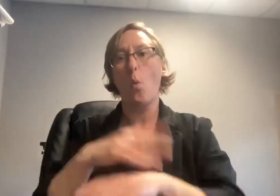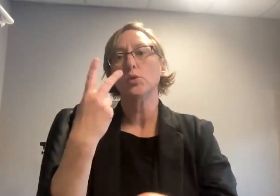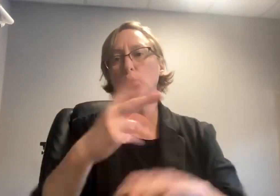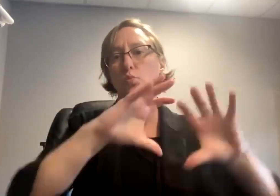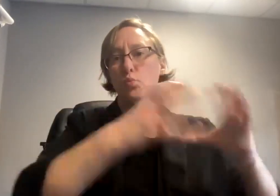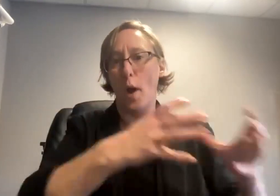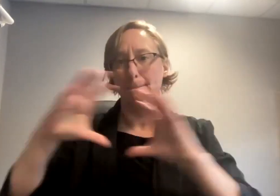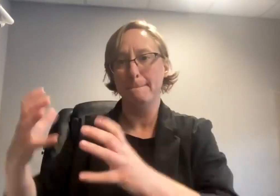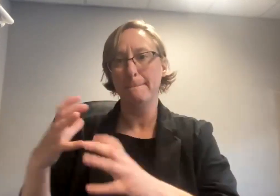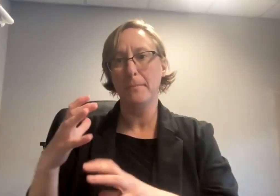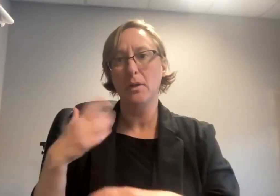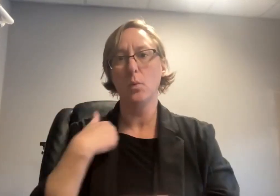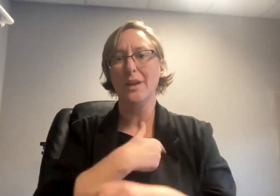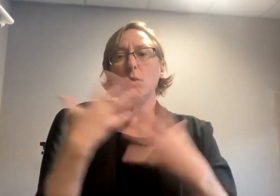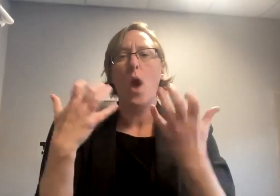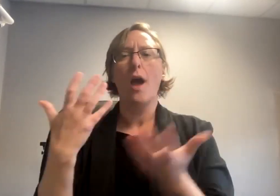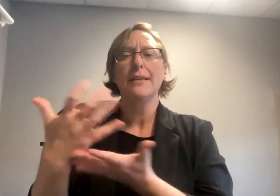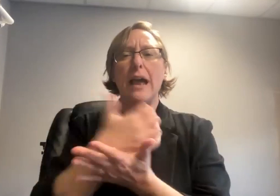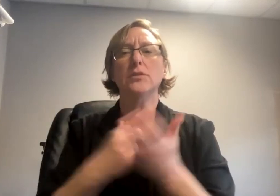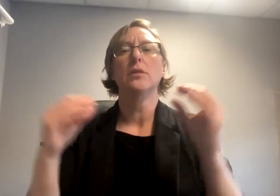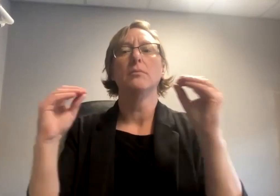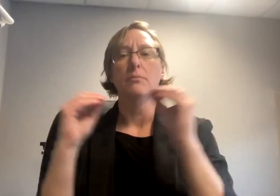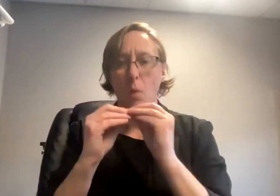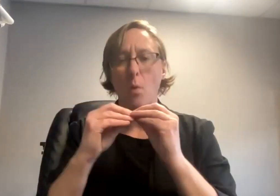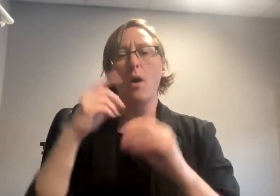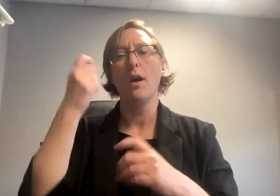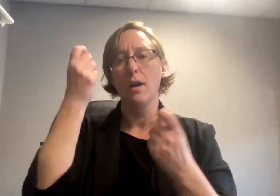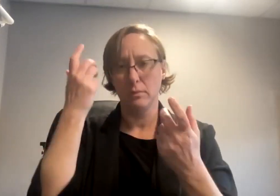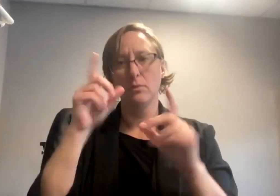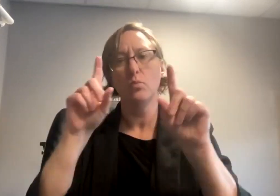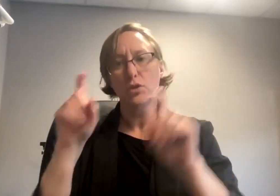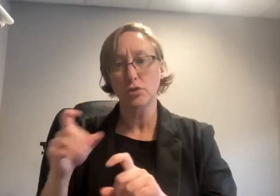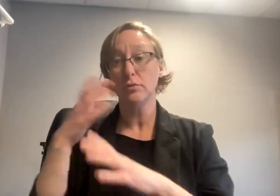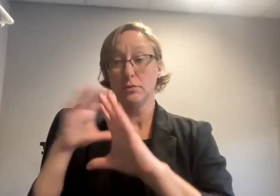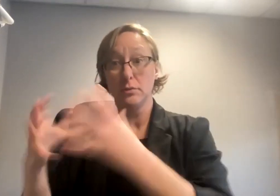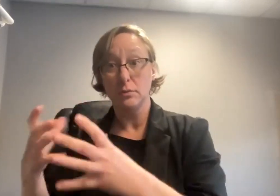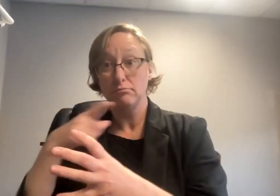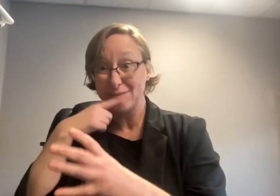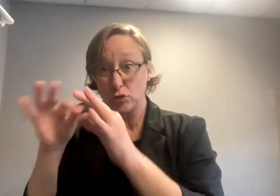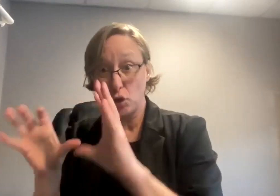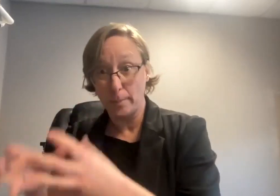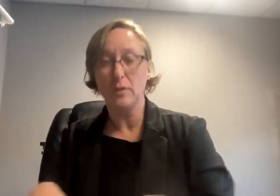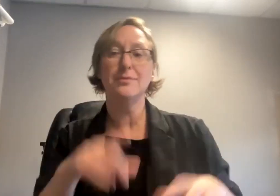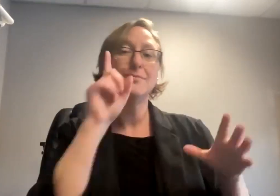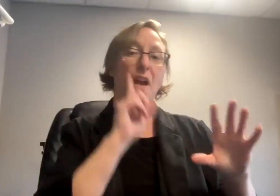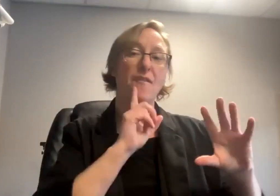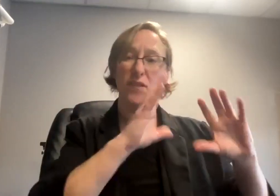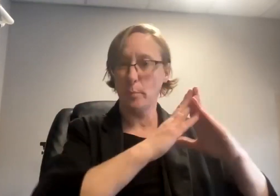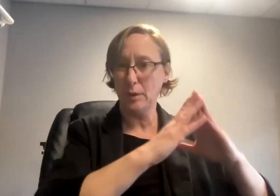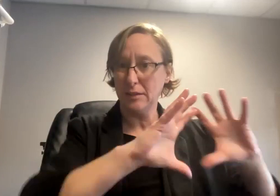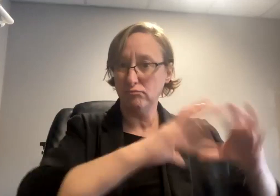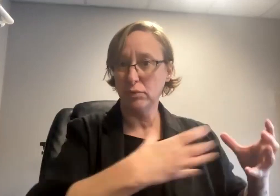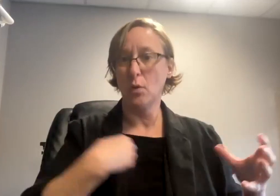second round, we're going to have a greater focus on the 2 groups that we've established. We want to collect more answers to